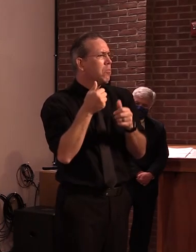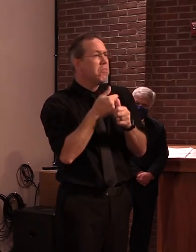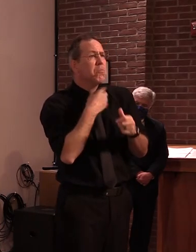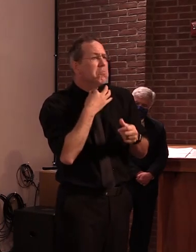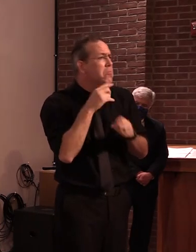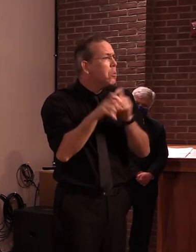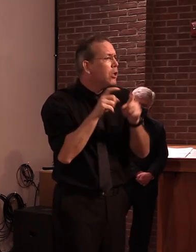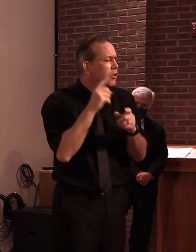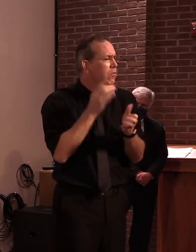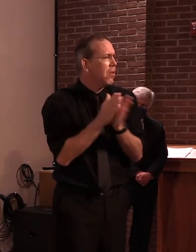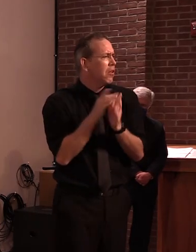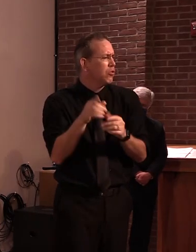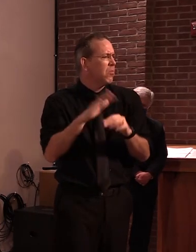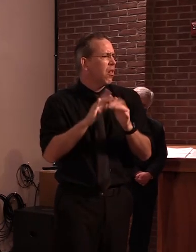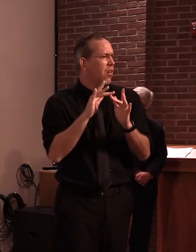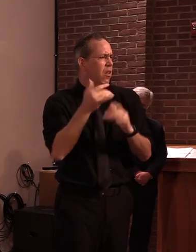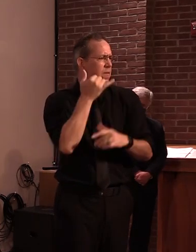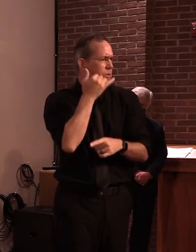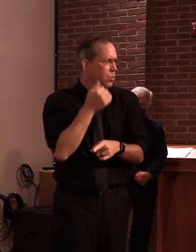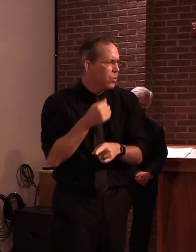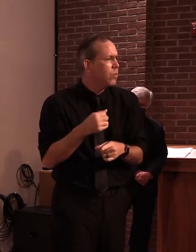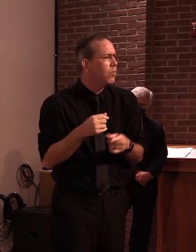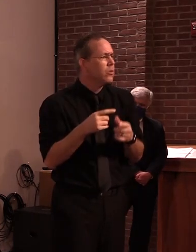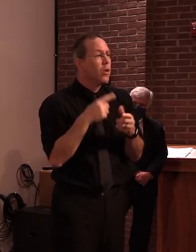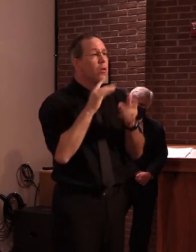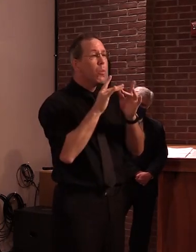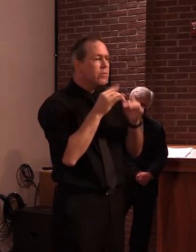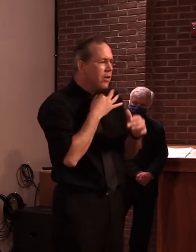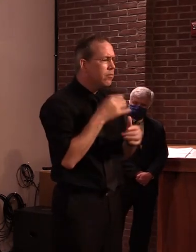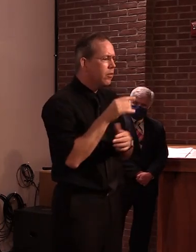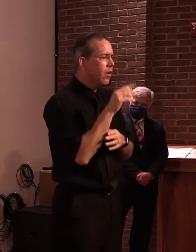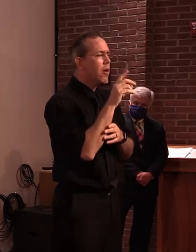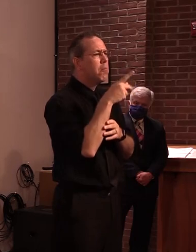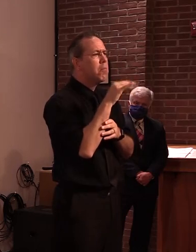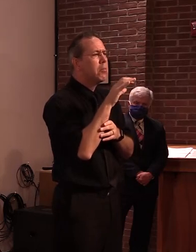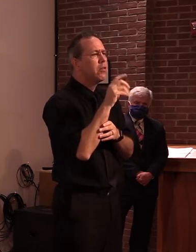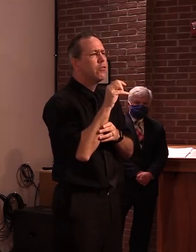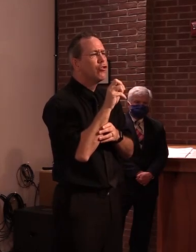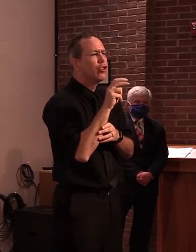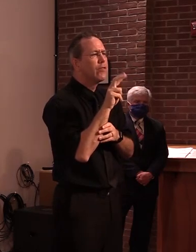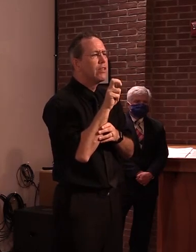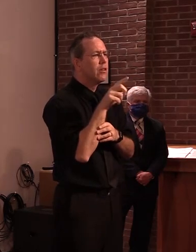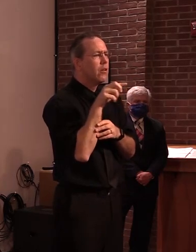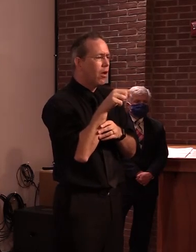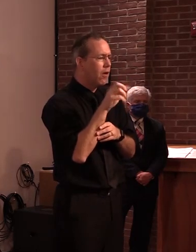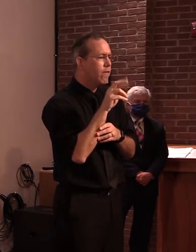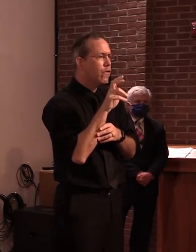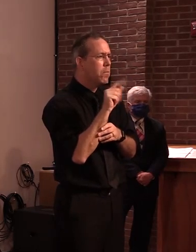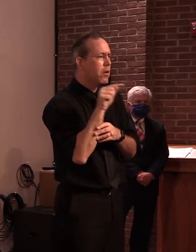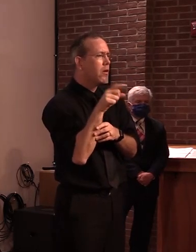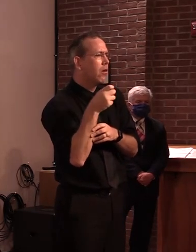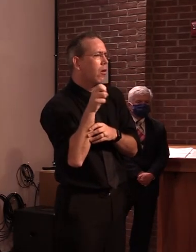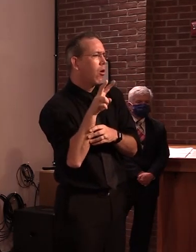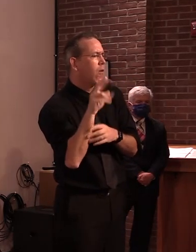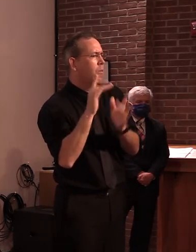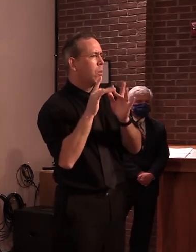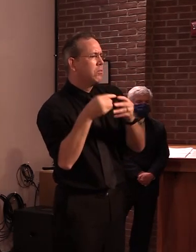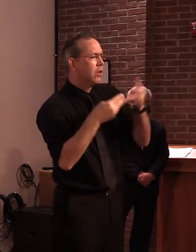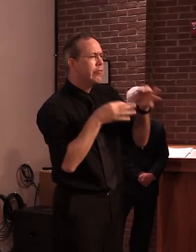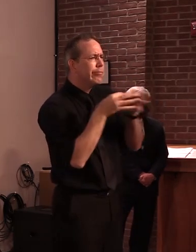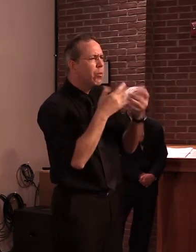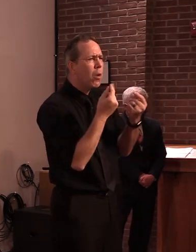publicservice.vermont.gov for more information. With that, we'll open it up to questions. We'll start in the room with